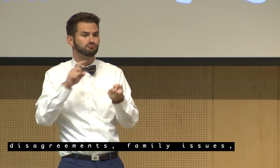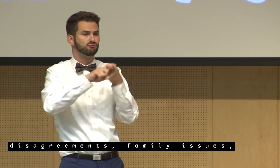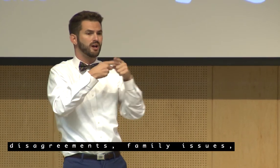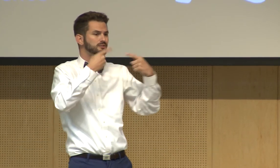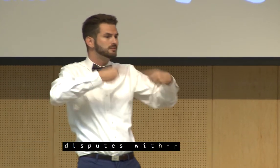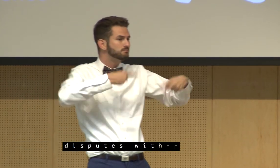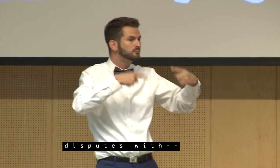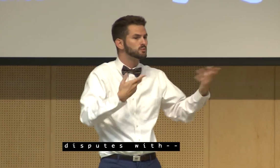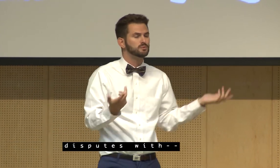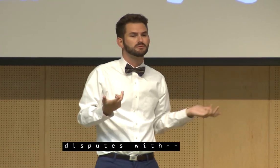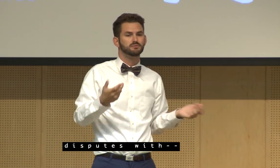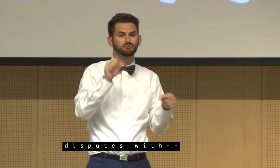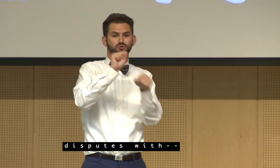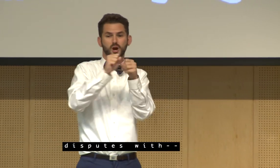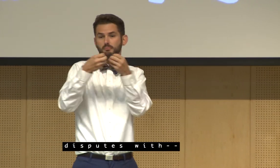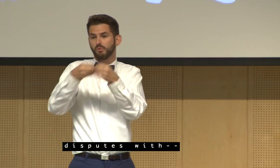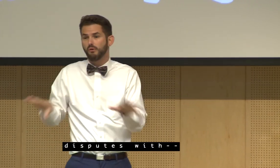issues, disputes